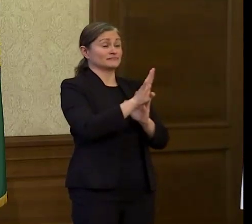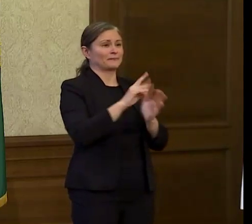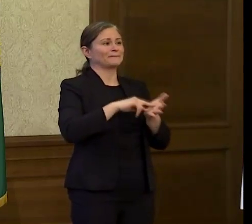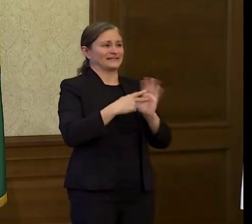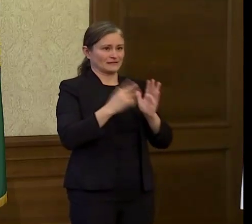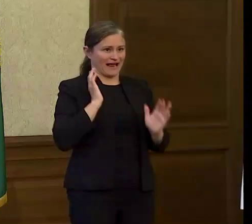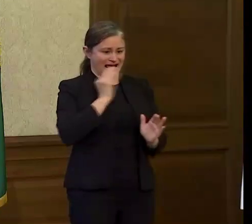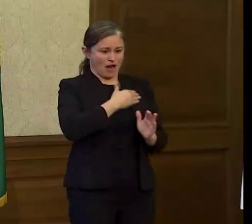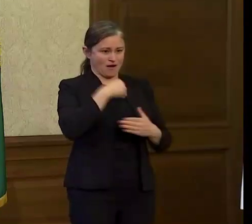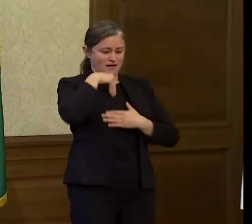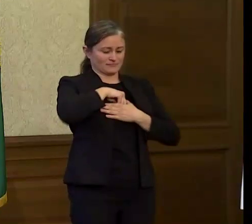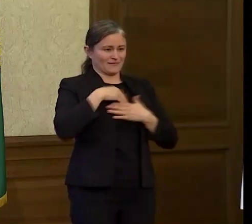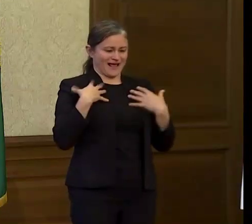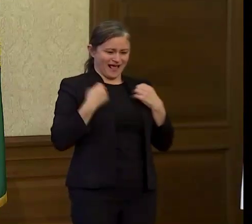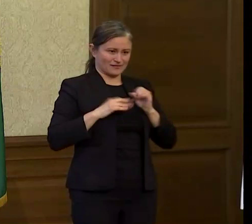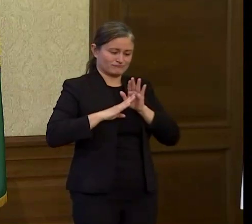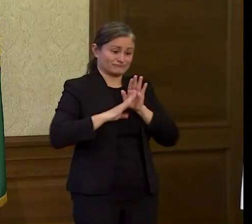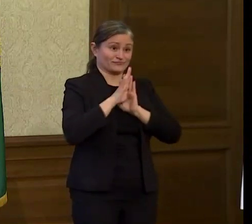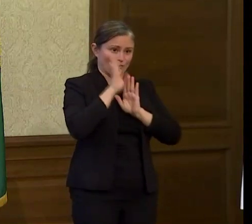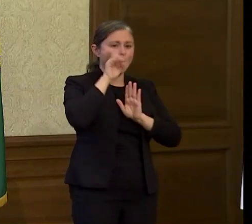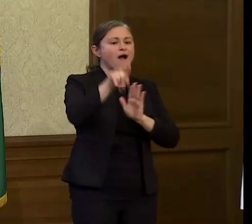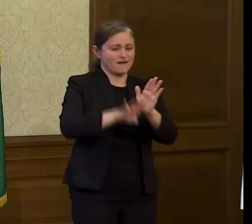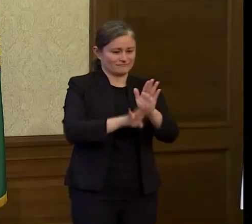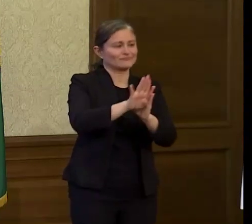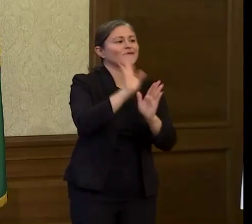is fundamental to all we hold dear.